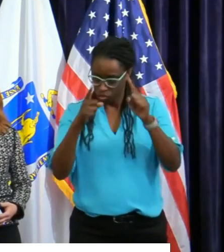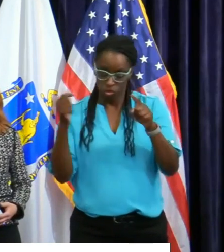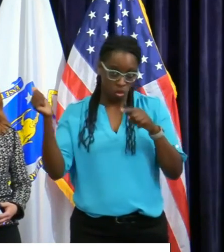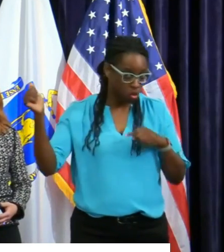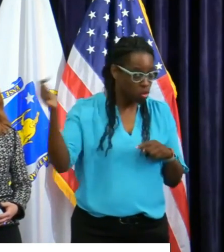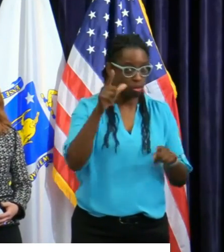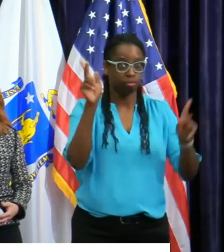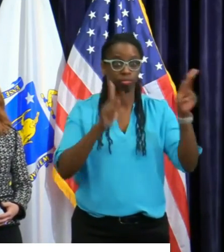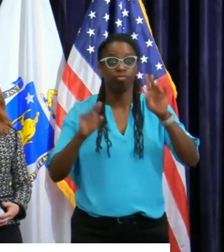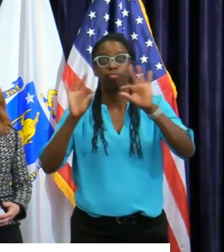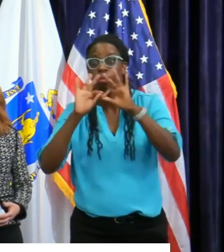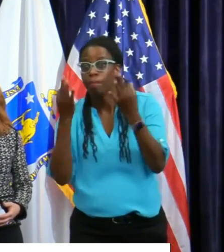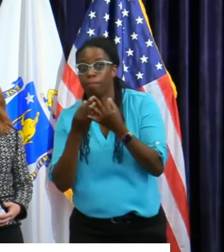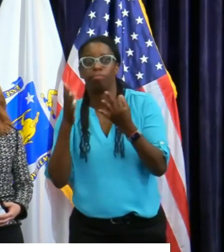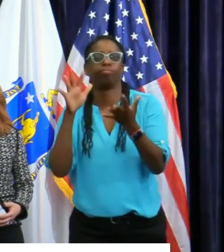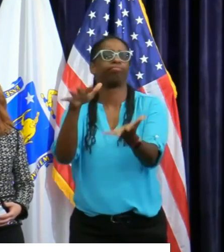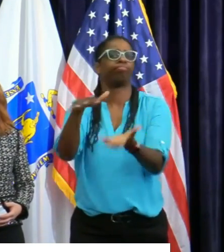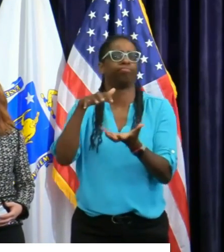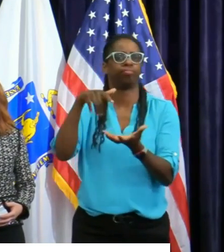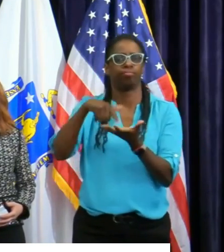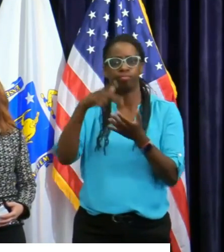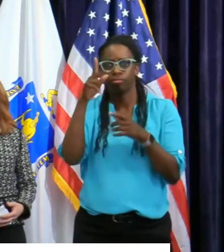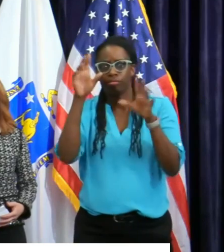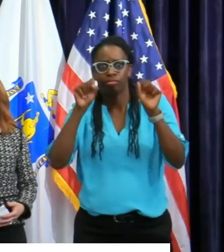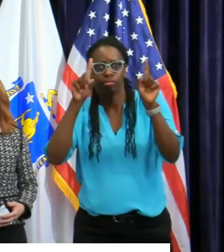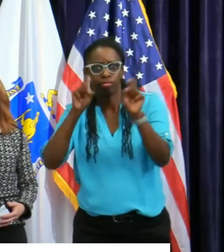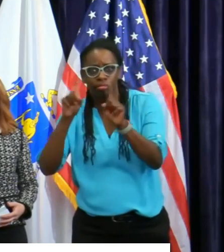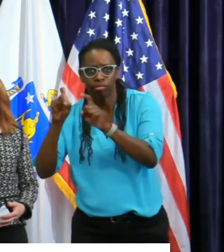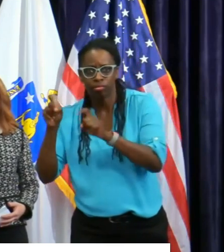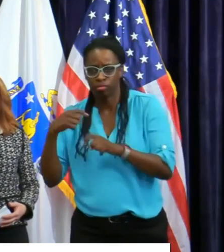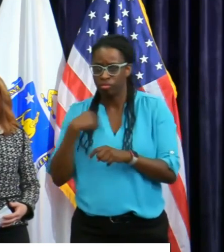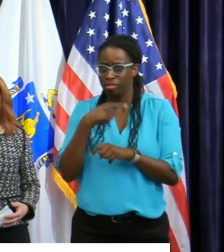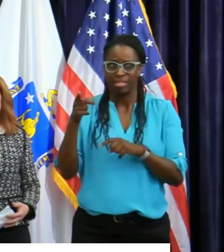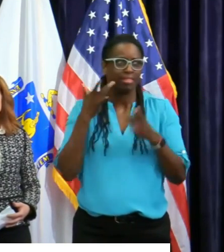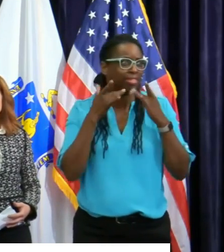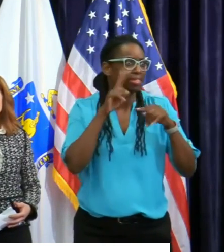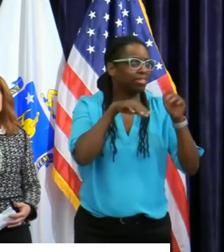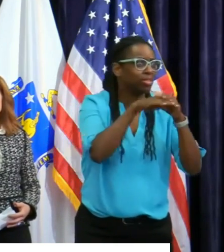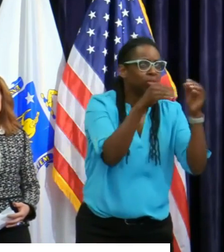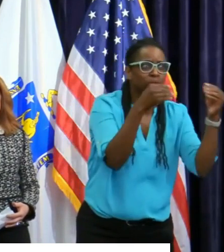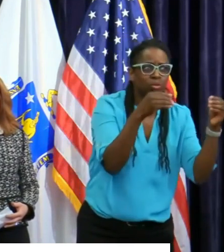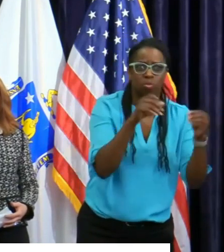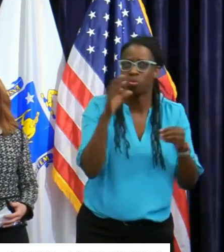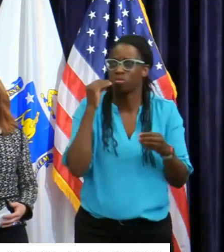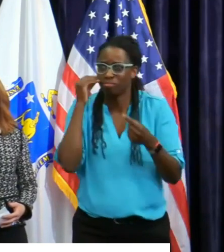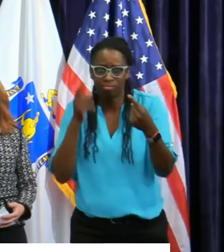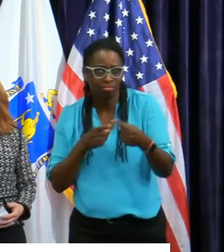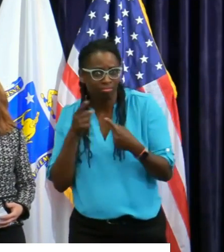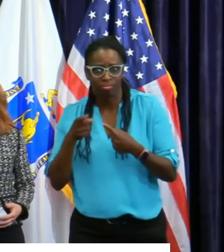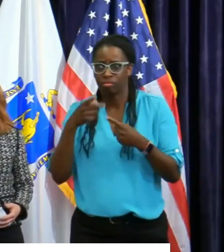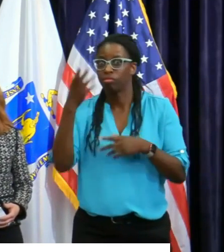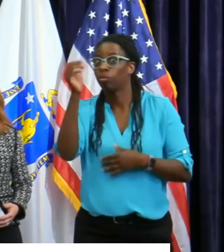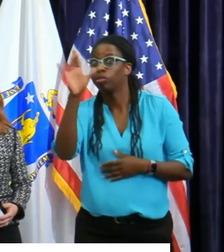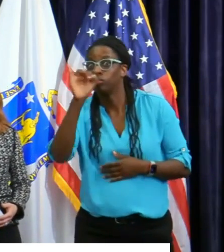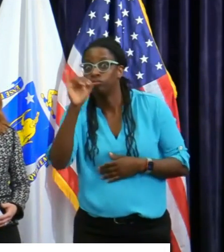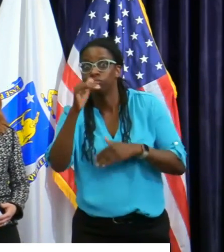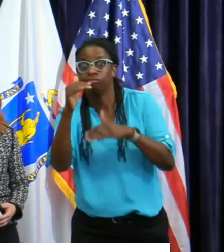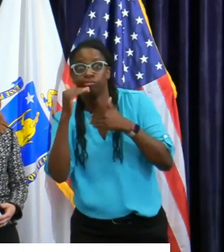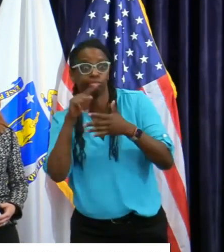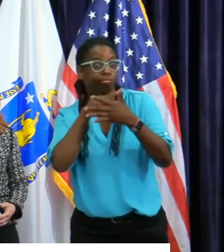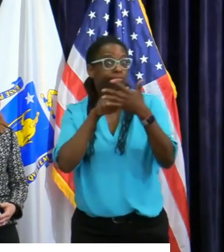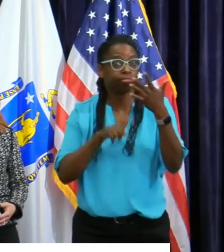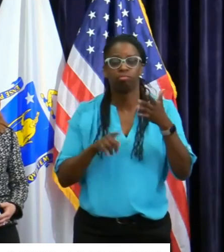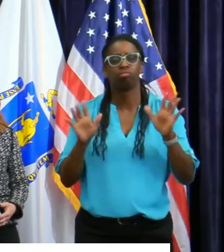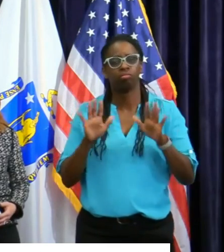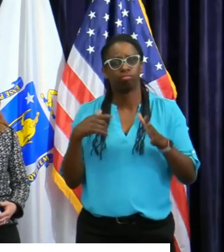greatest financial hardship and might have difficulty attaining rapid tests at a pharmacy. This morning, Lieutenant Governor Polito and